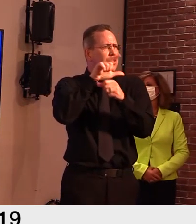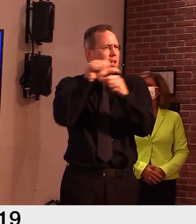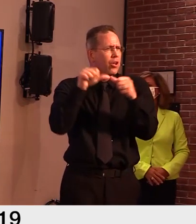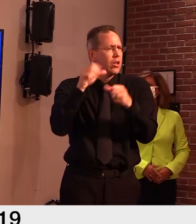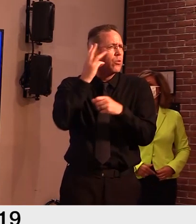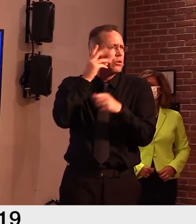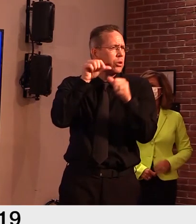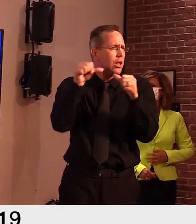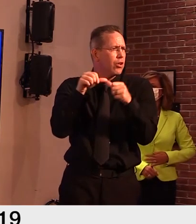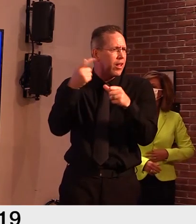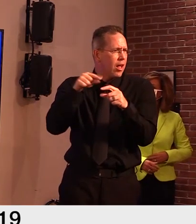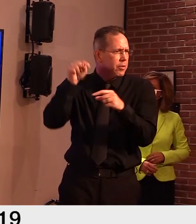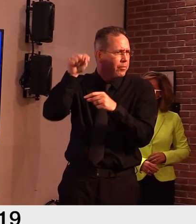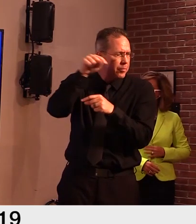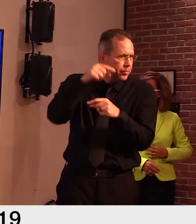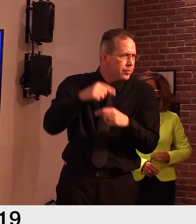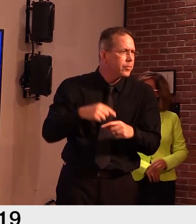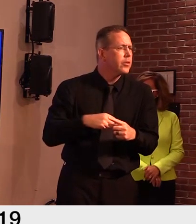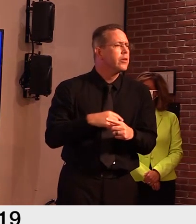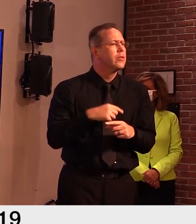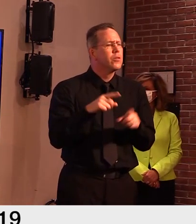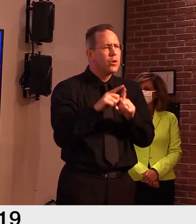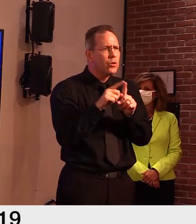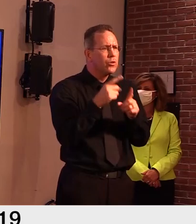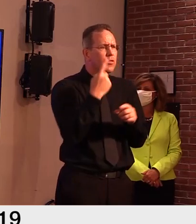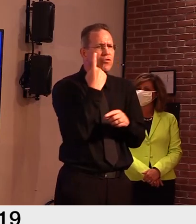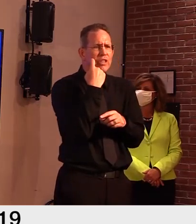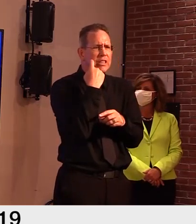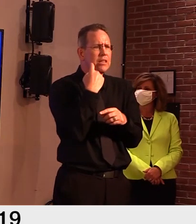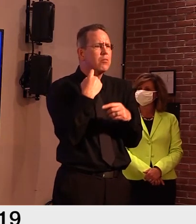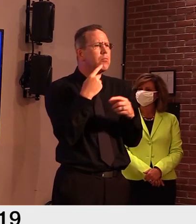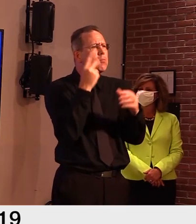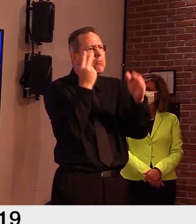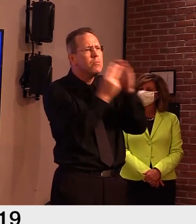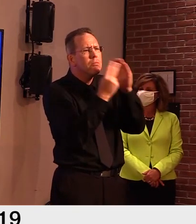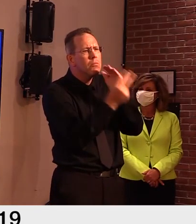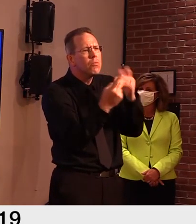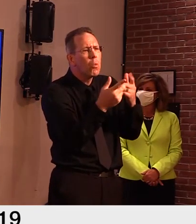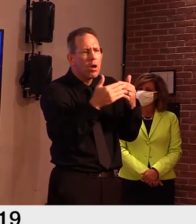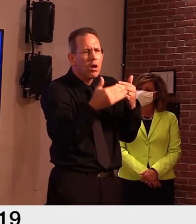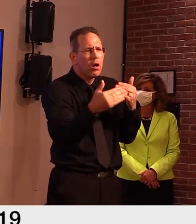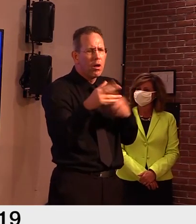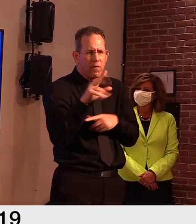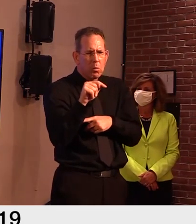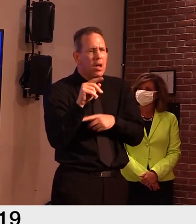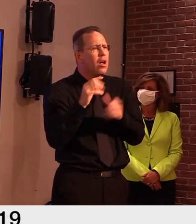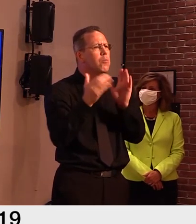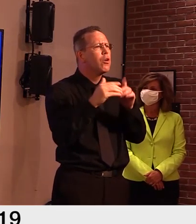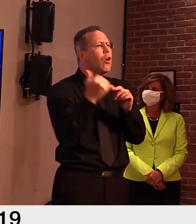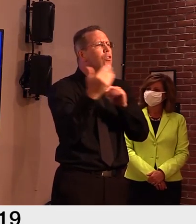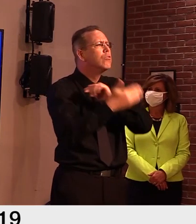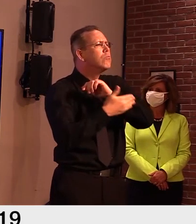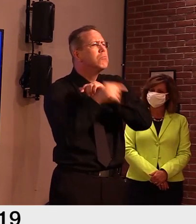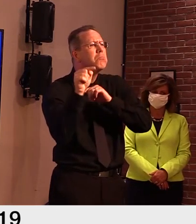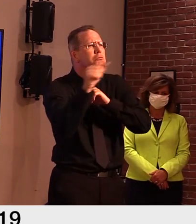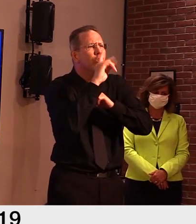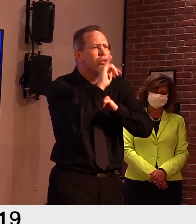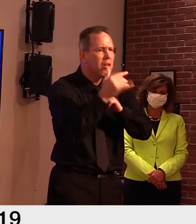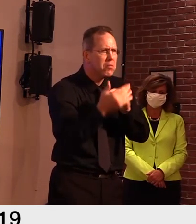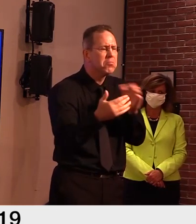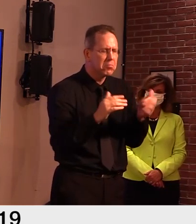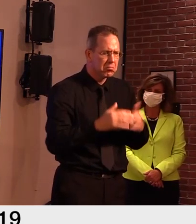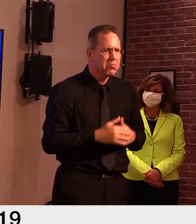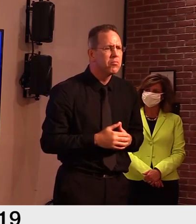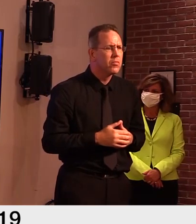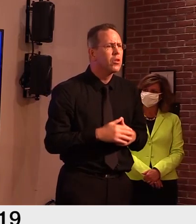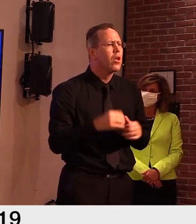Thank you, Secretary Curley, and good morning, everybody. This week, our modeling presentation will first look at the most recent data from the